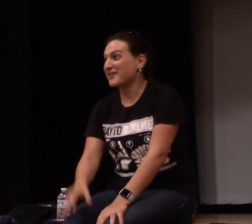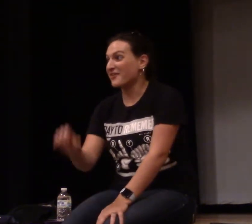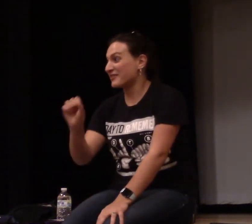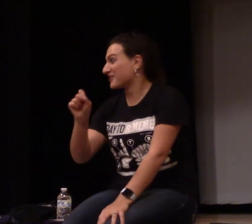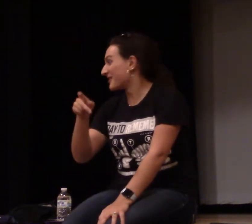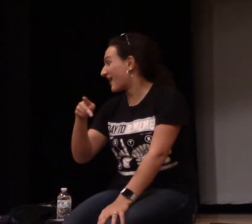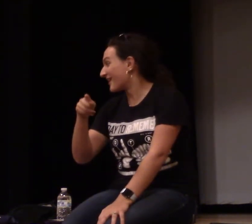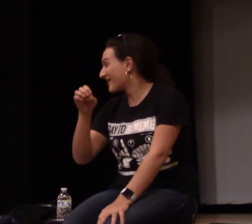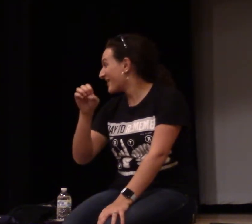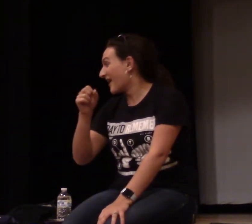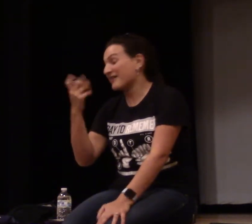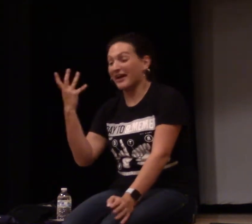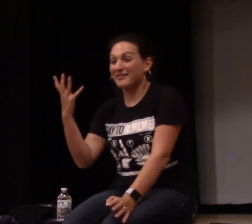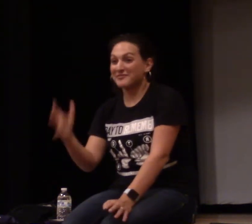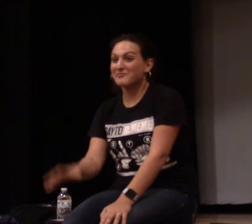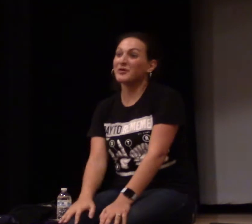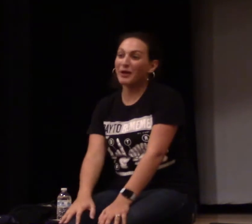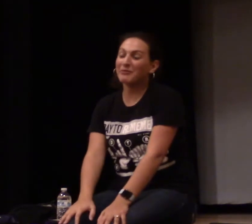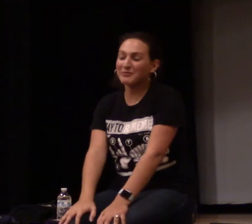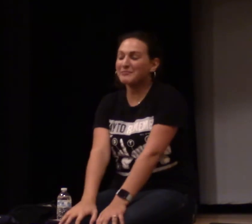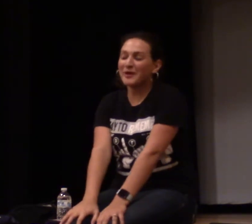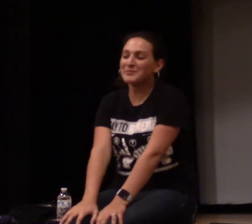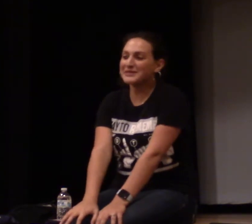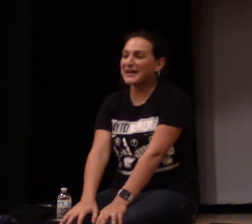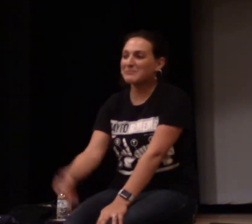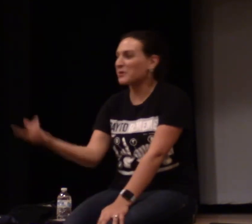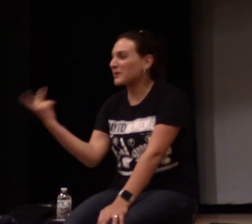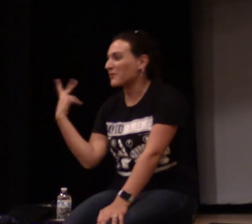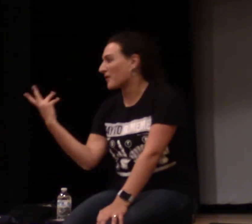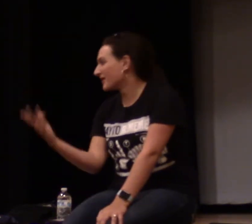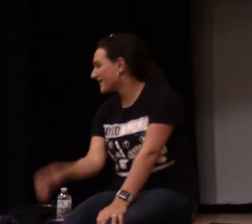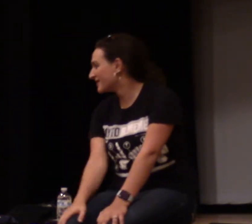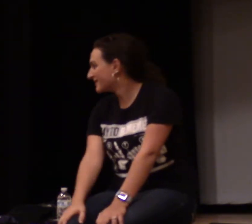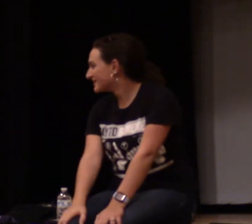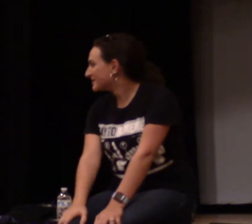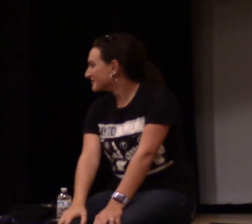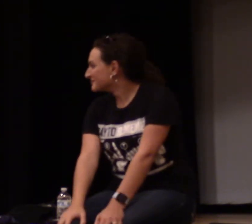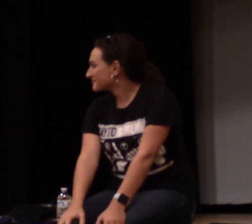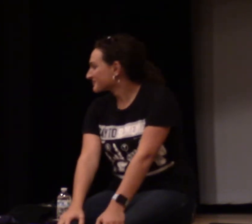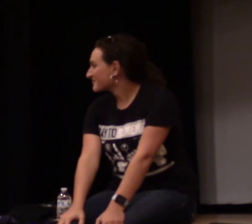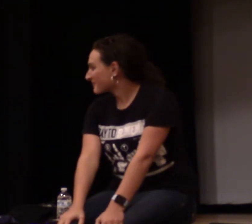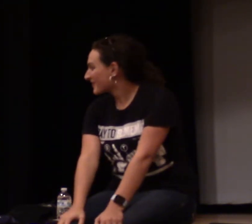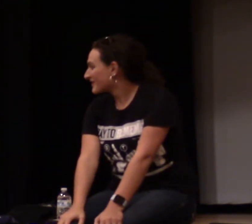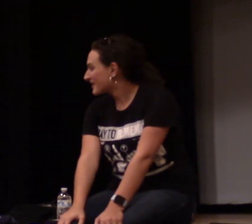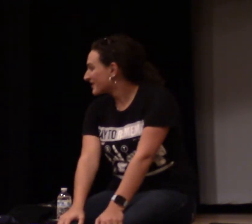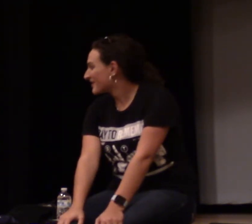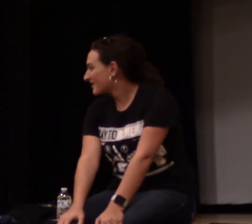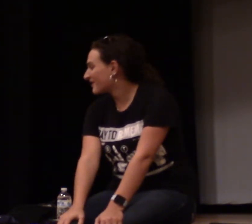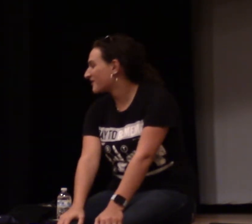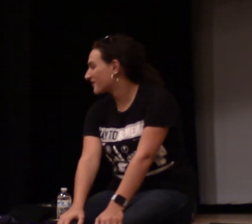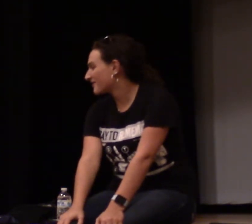either, yeah, there probably might be a sign, but we don't know. We can say husband, wife.